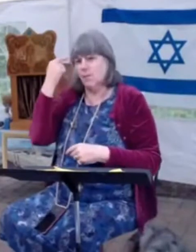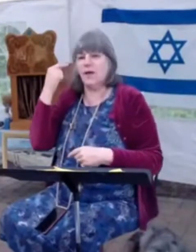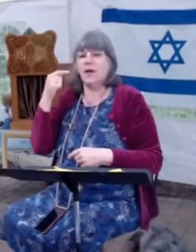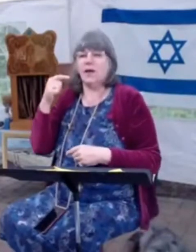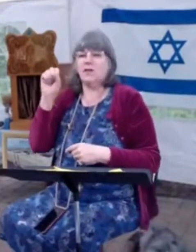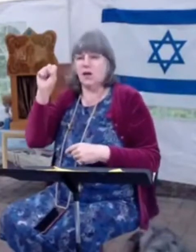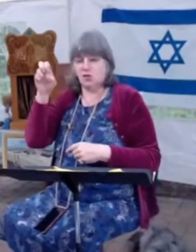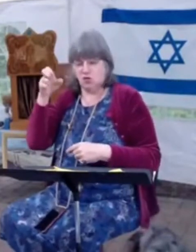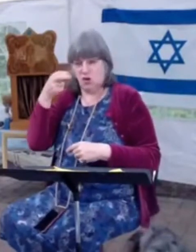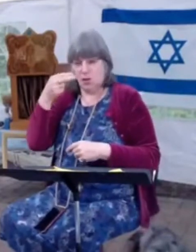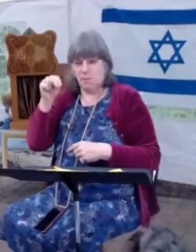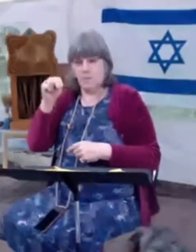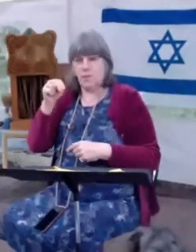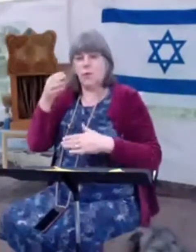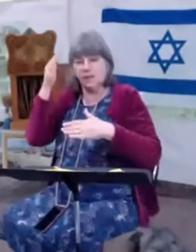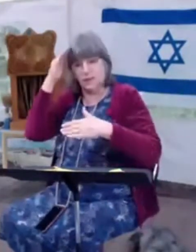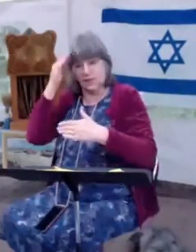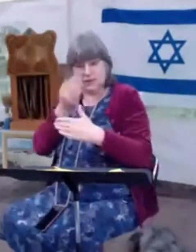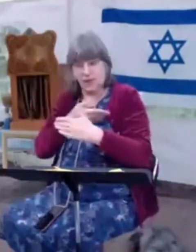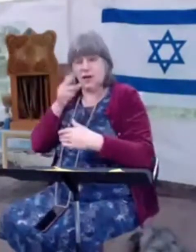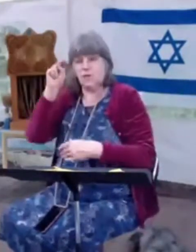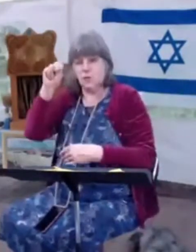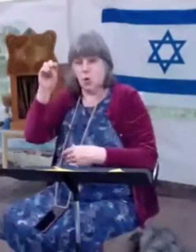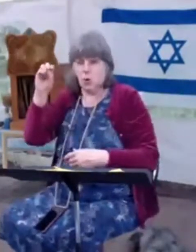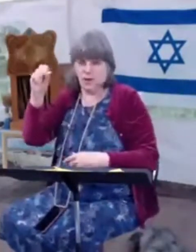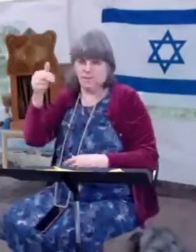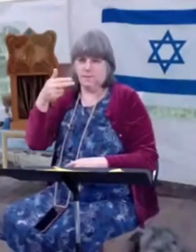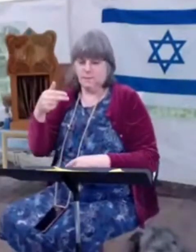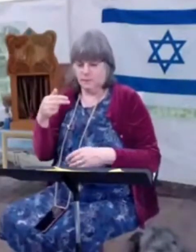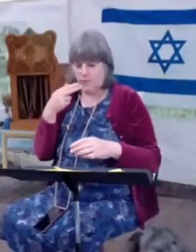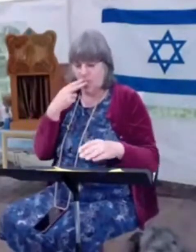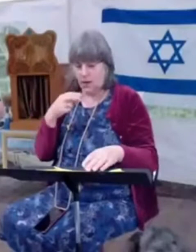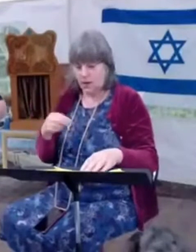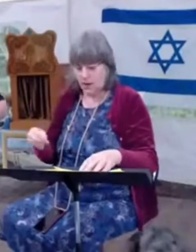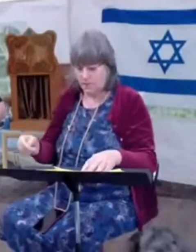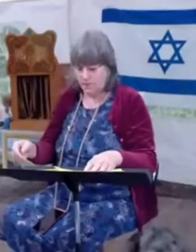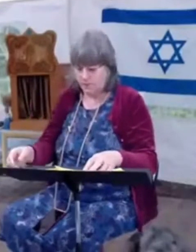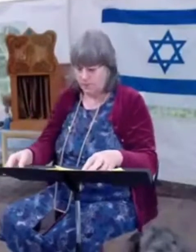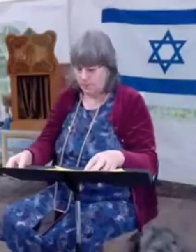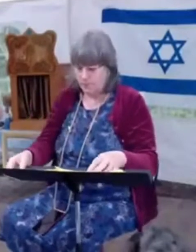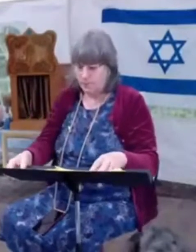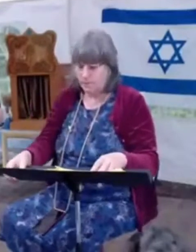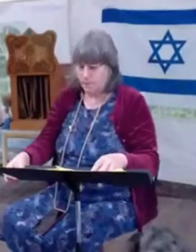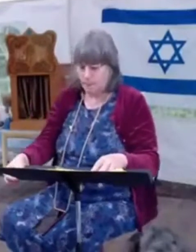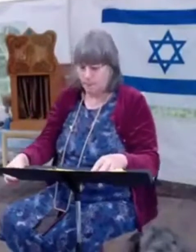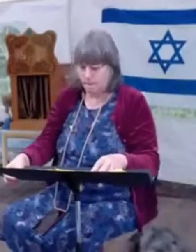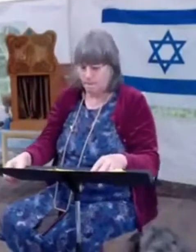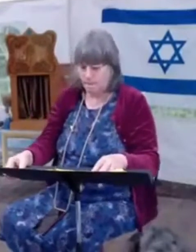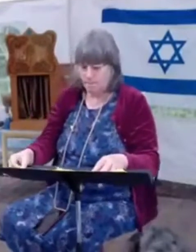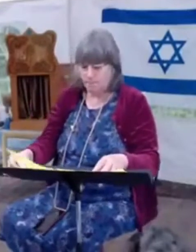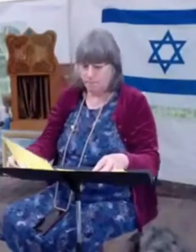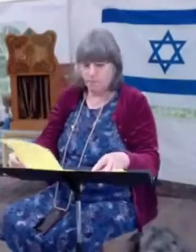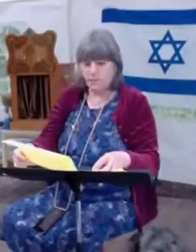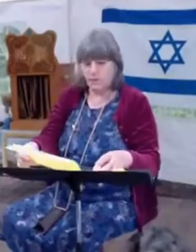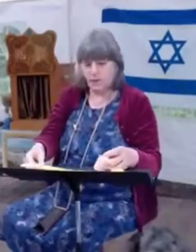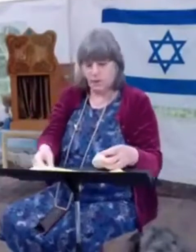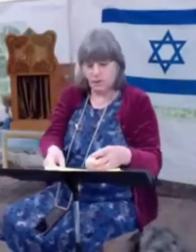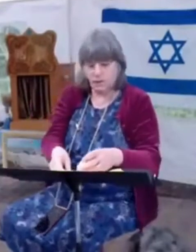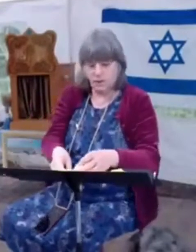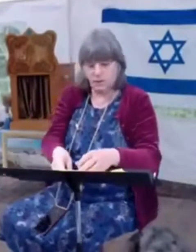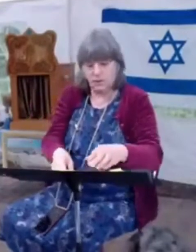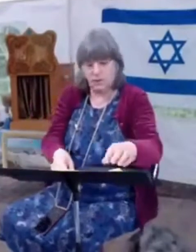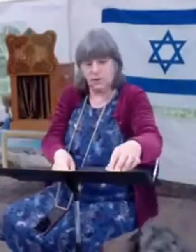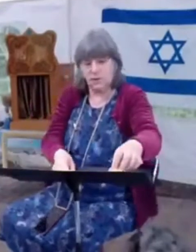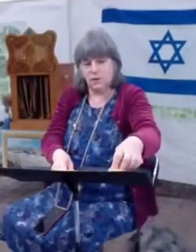blessed. That was the next Besorah promise. You know, it's like people start calling upon the name of the